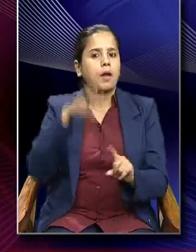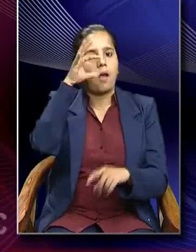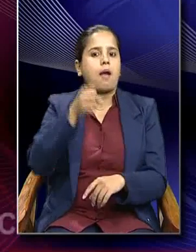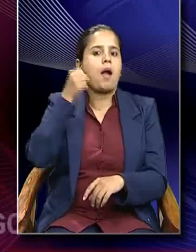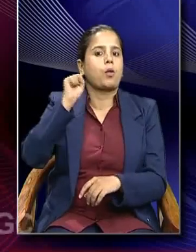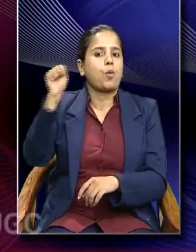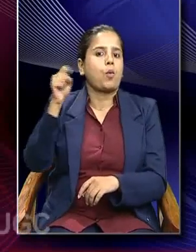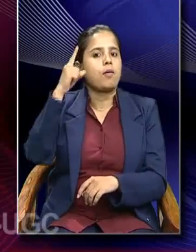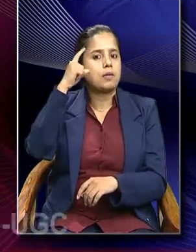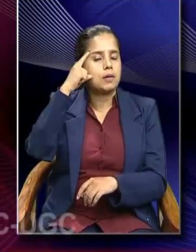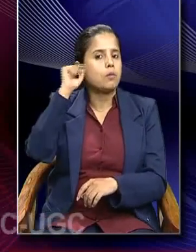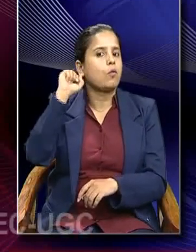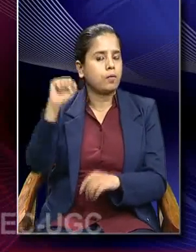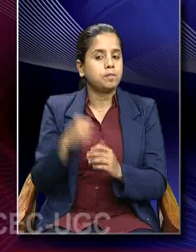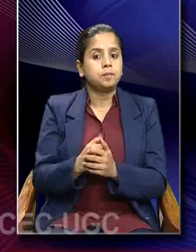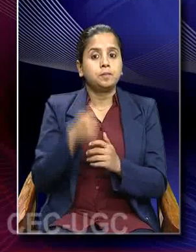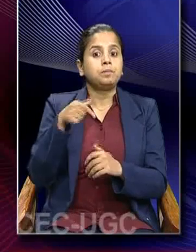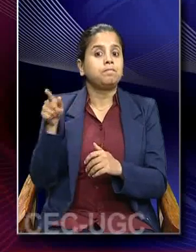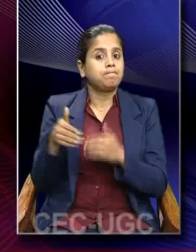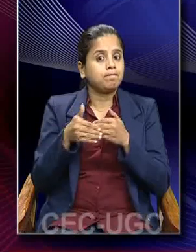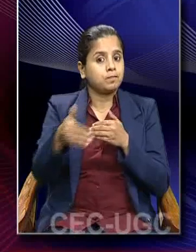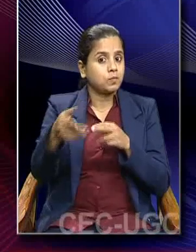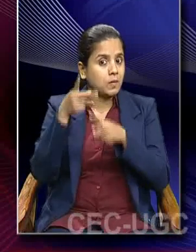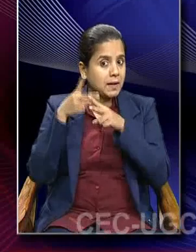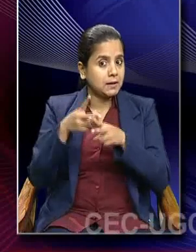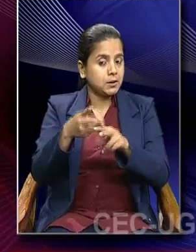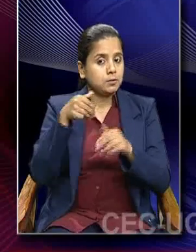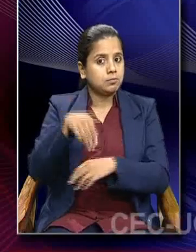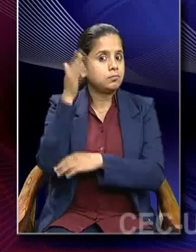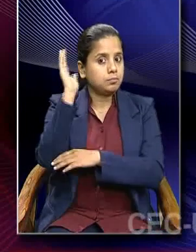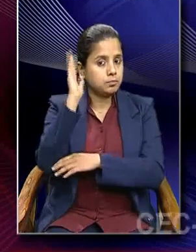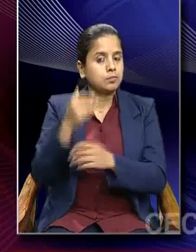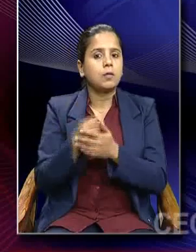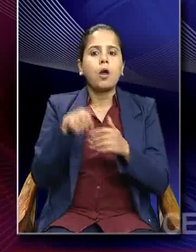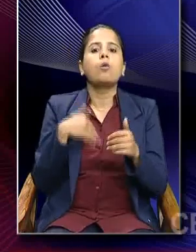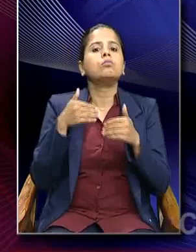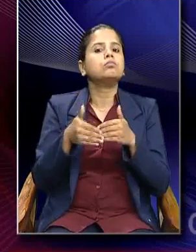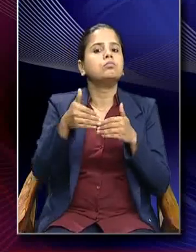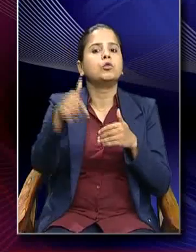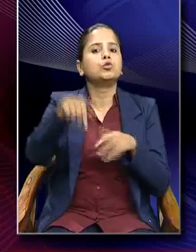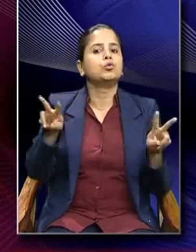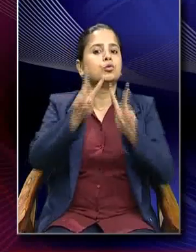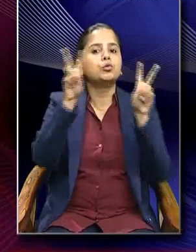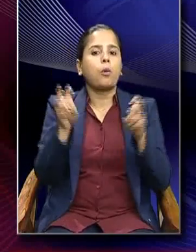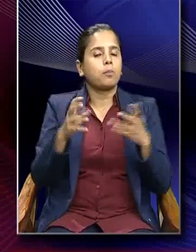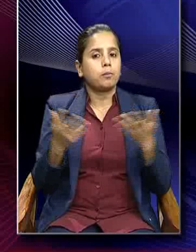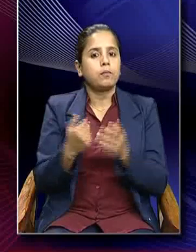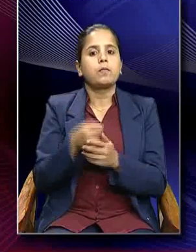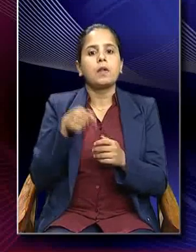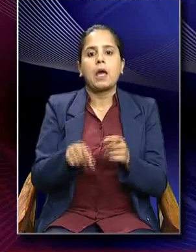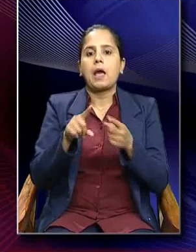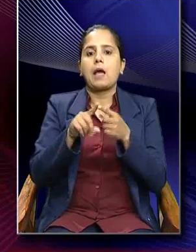Gandhian thoughts. In continuation of those lectures, we are continuing today. The topic is